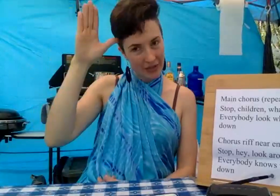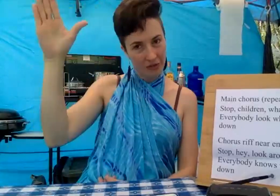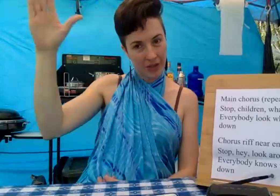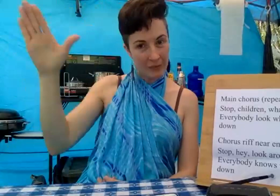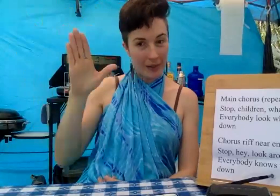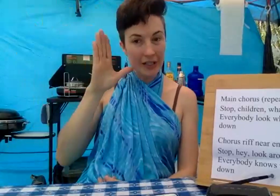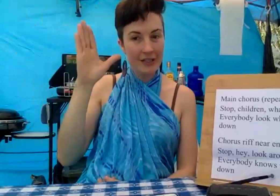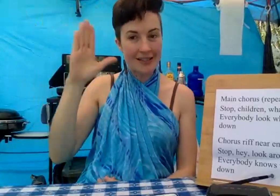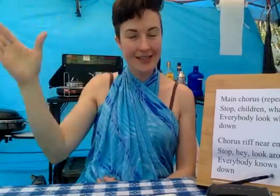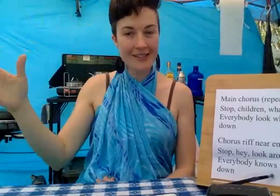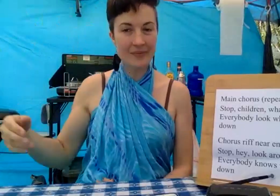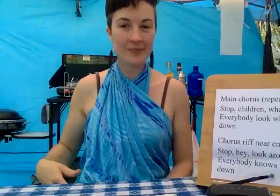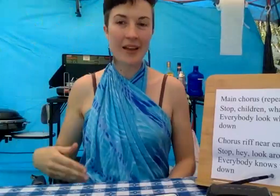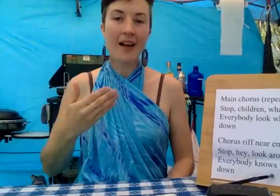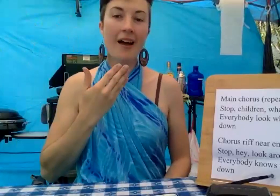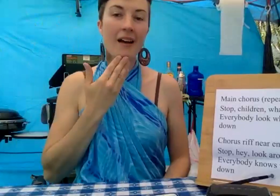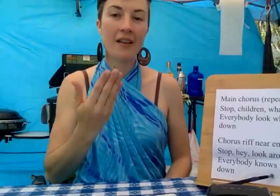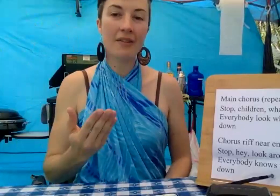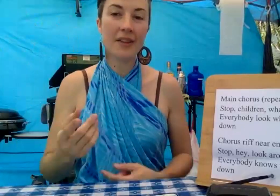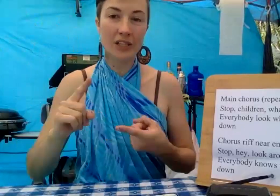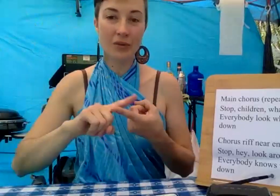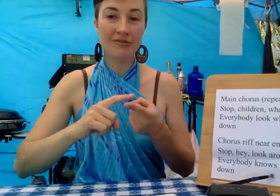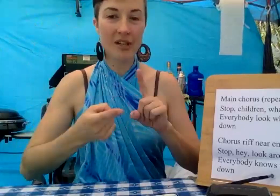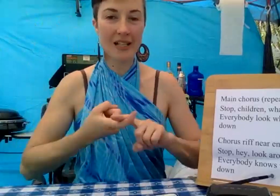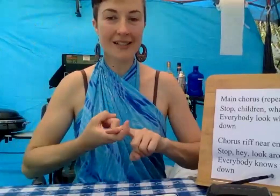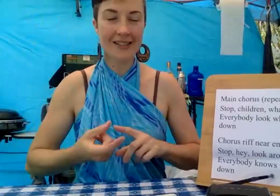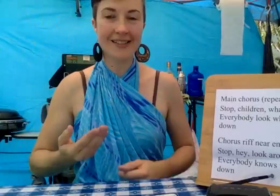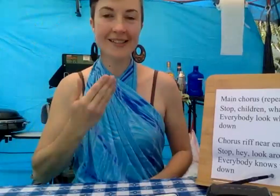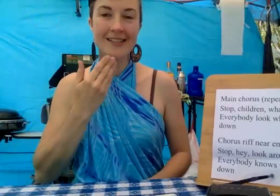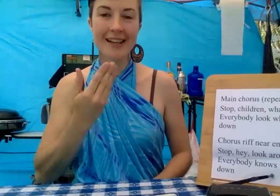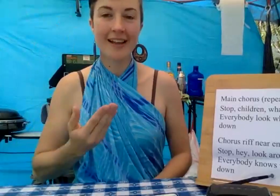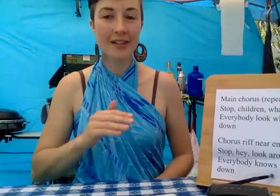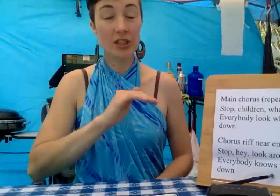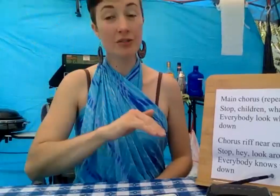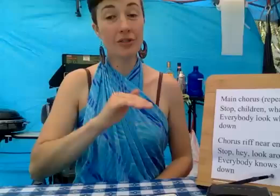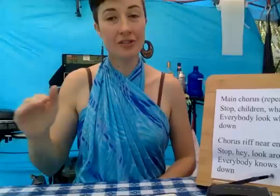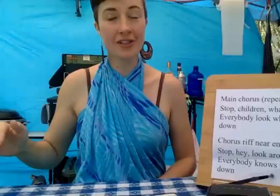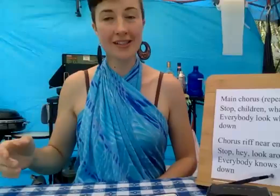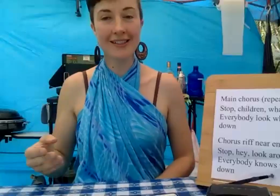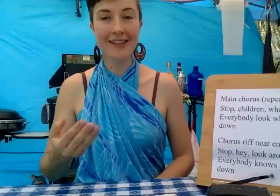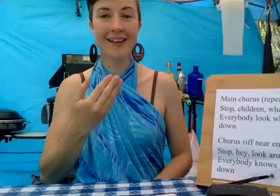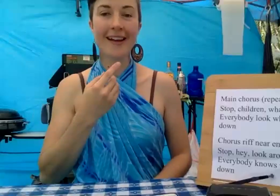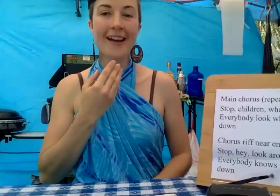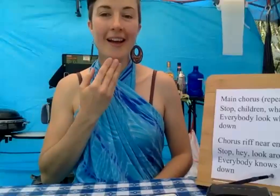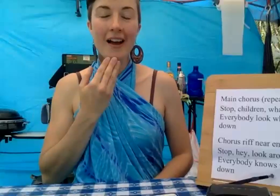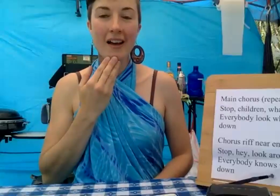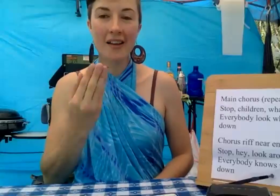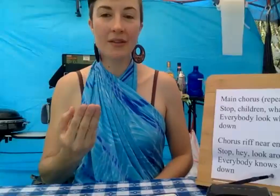you, grandparents. Thank you, friends. Thank you, children.